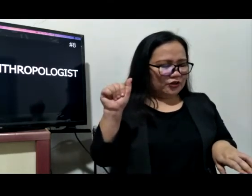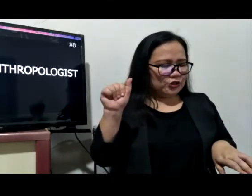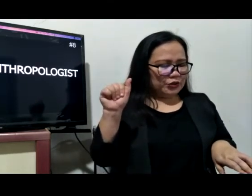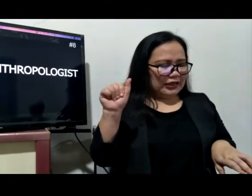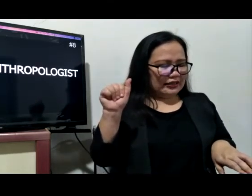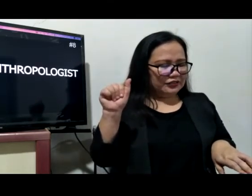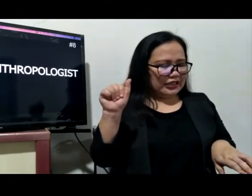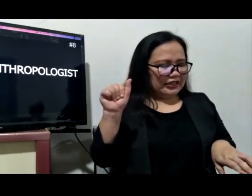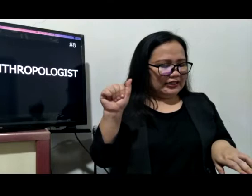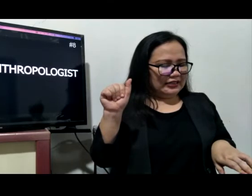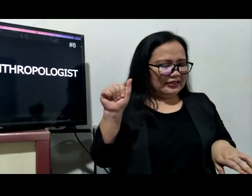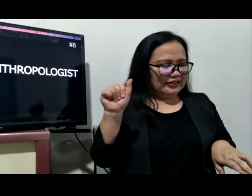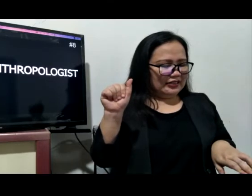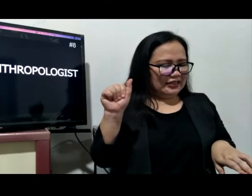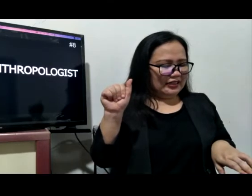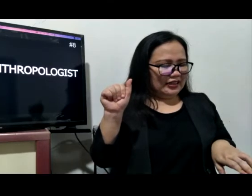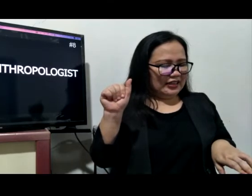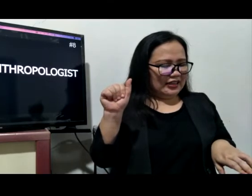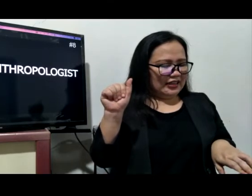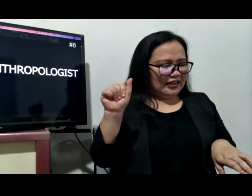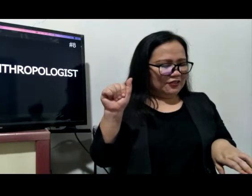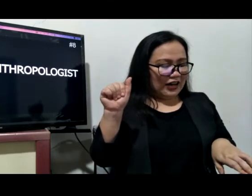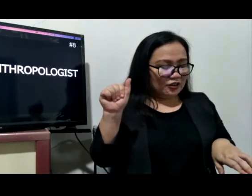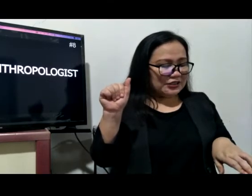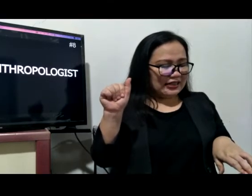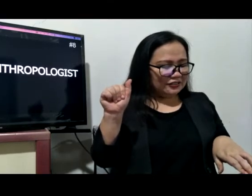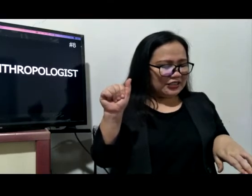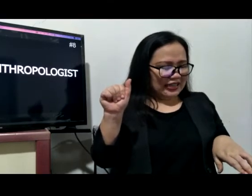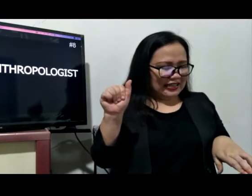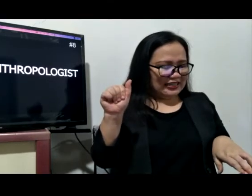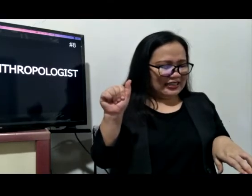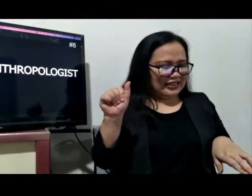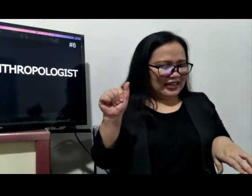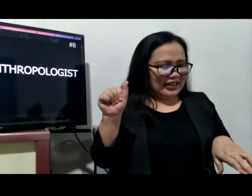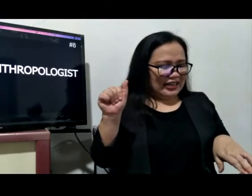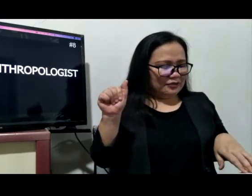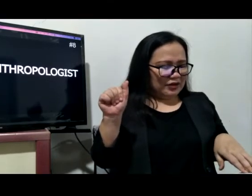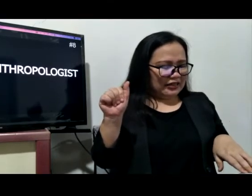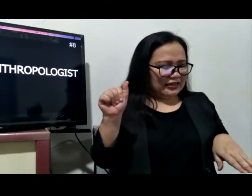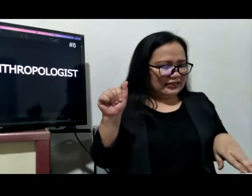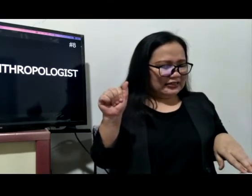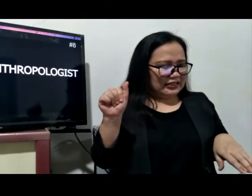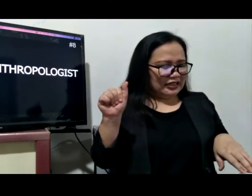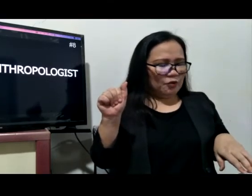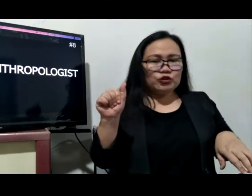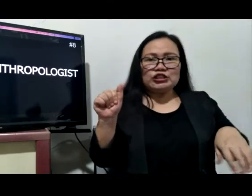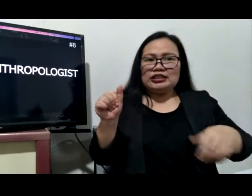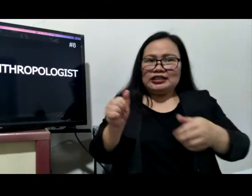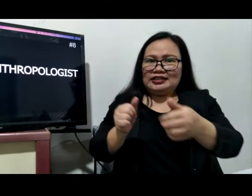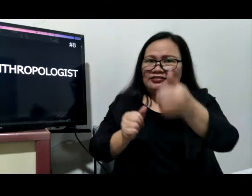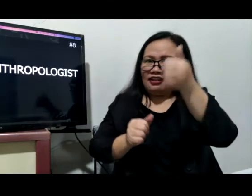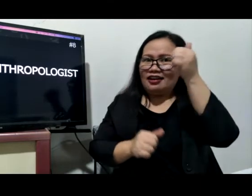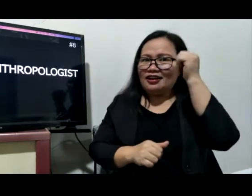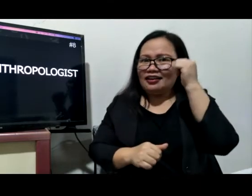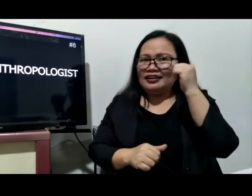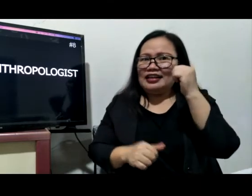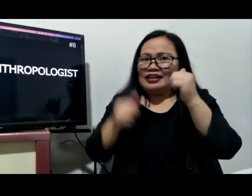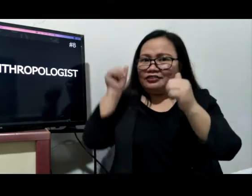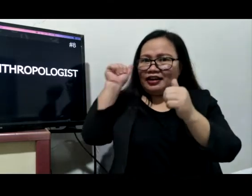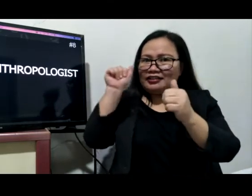follows with left A, follows left A, and make a digging motion. Right